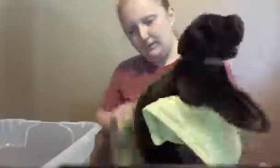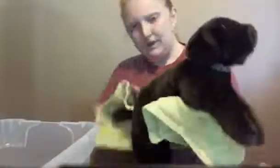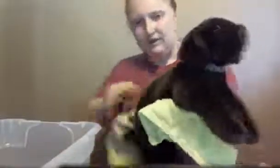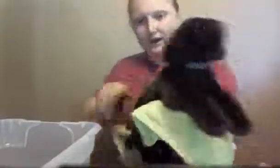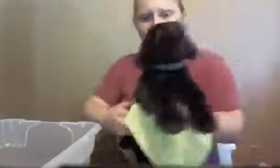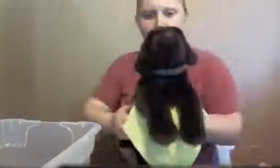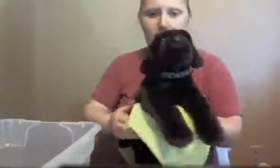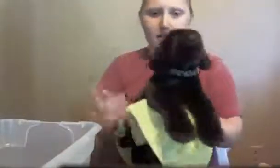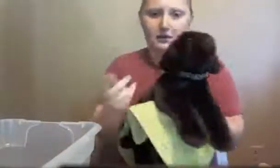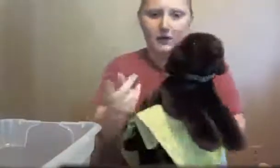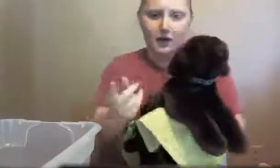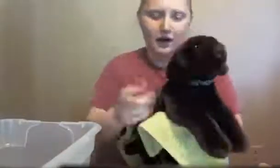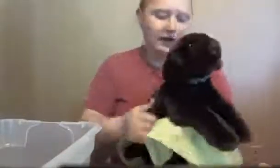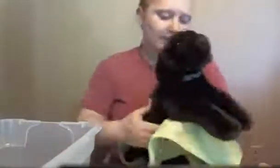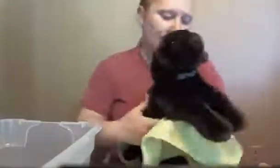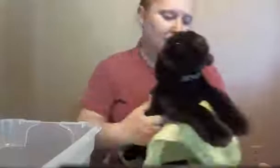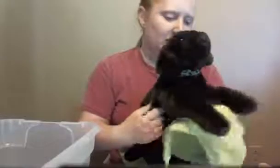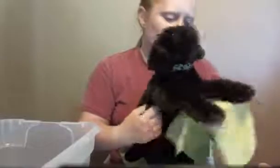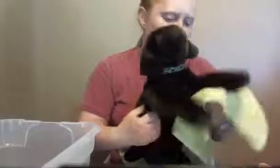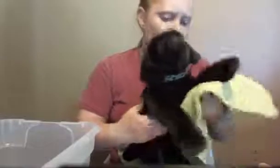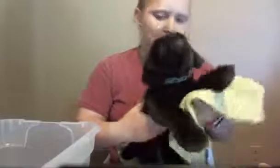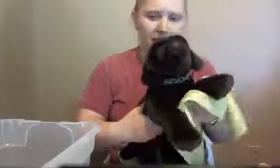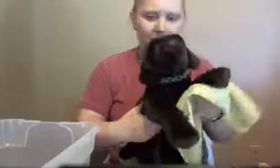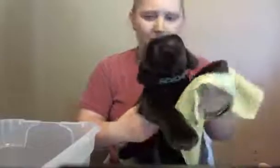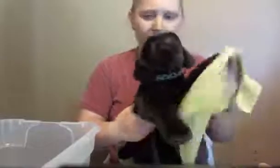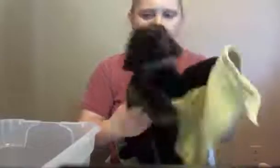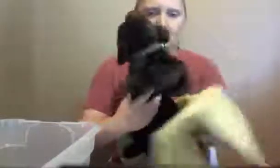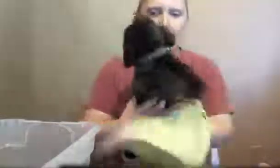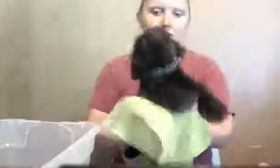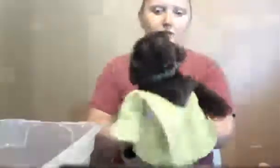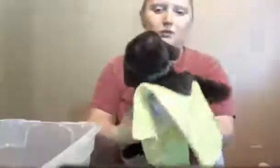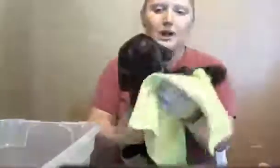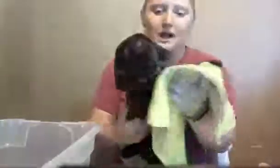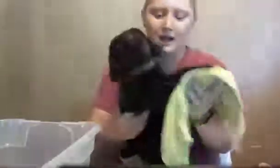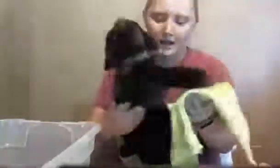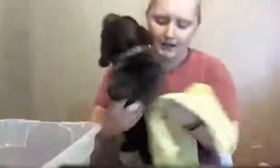Now our dog is all clean and he's a little bit dry.